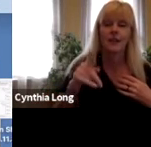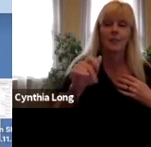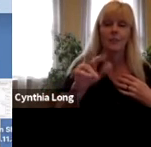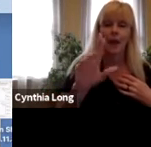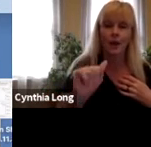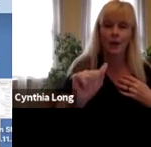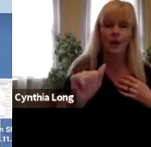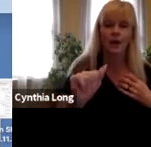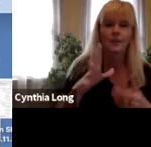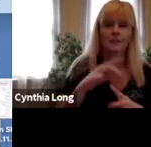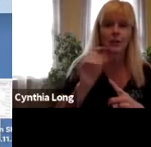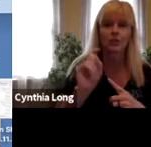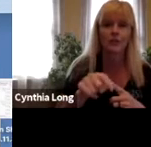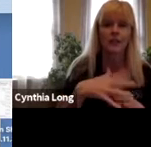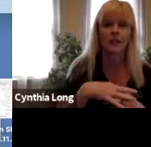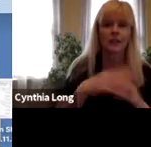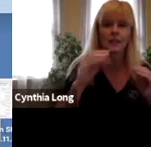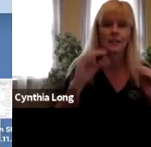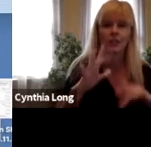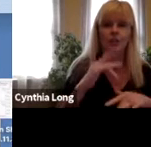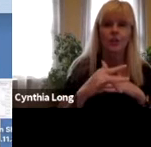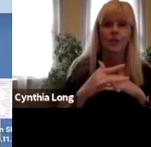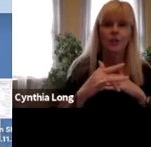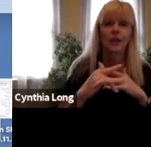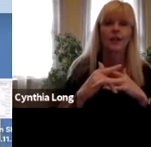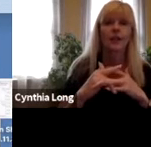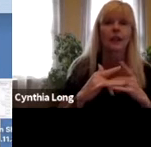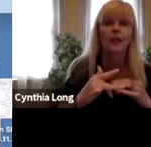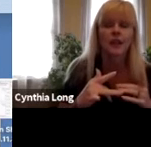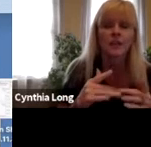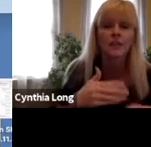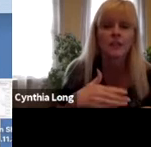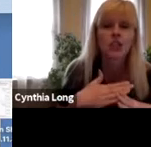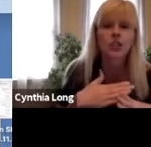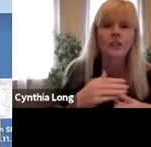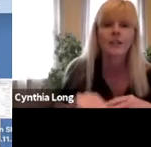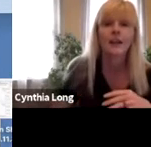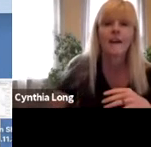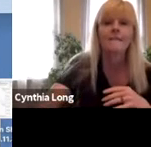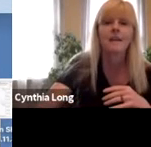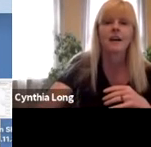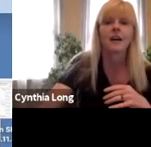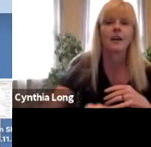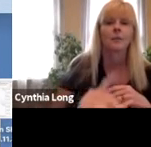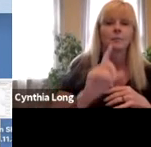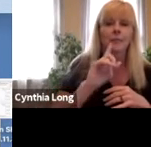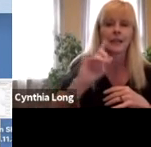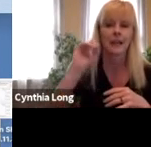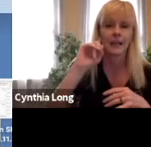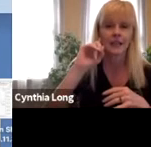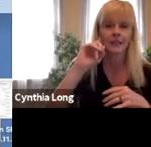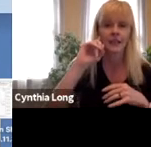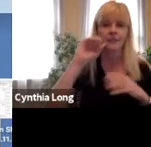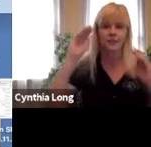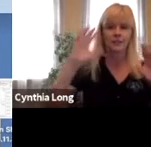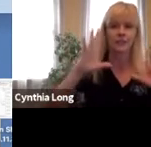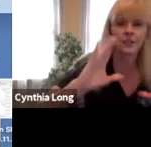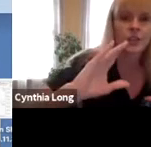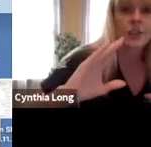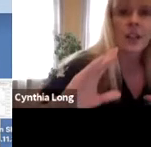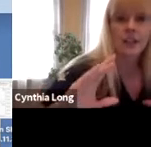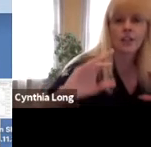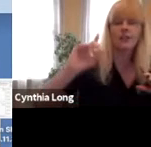I see para and special needs, a teacher early intervention, a